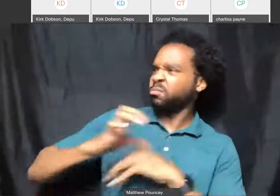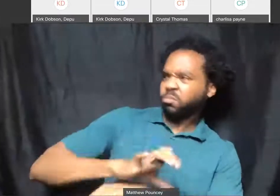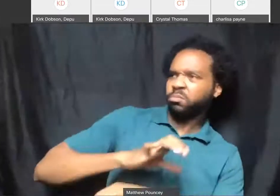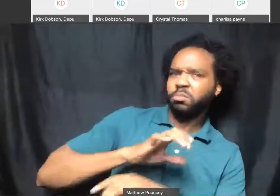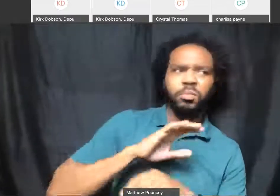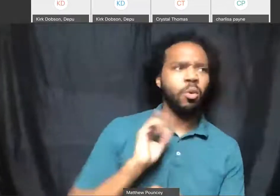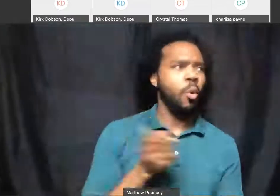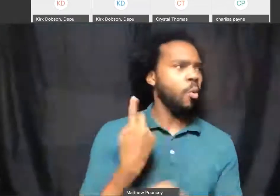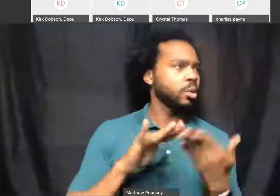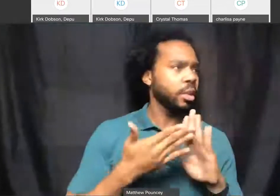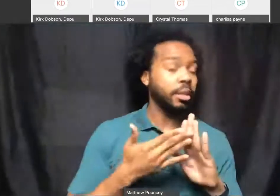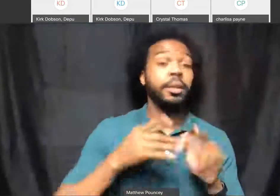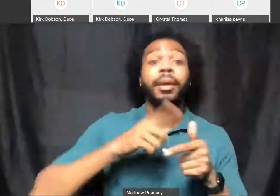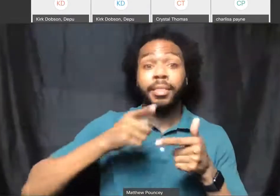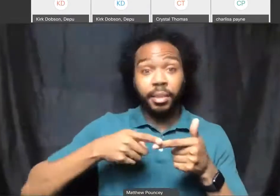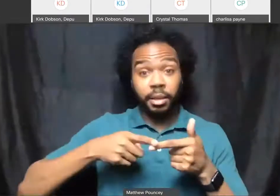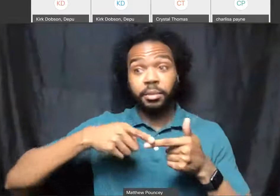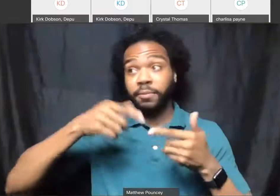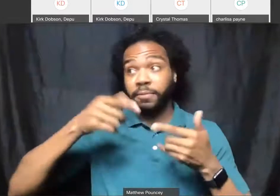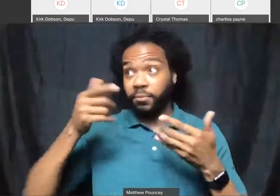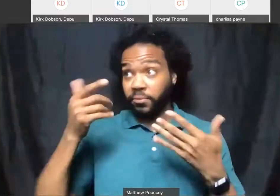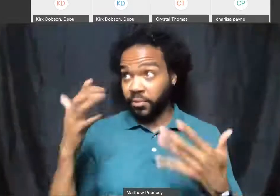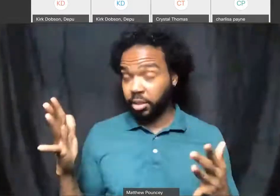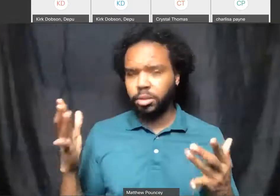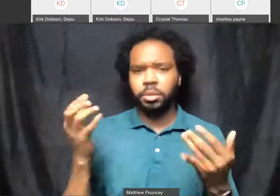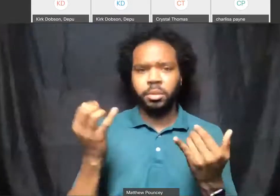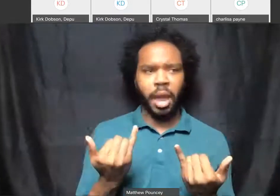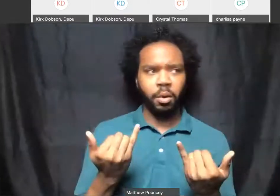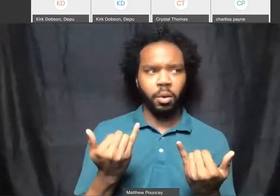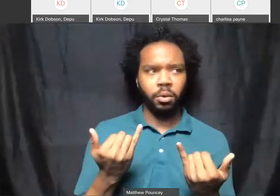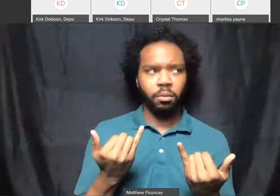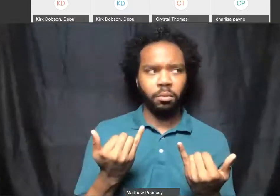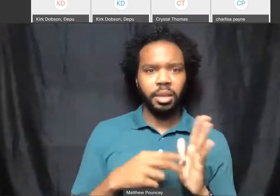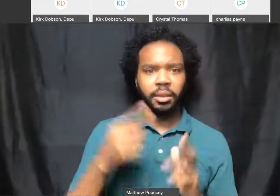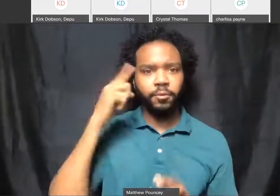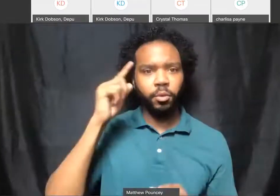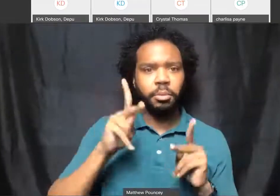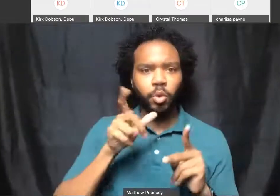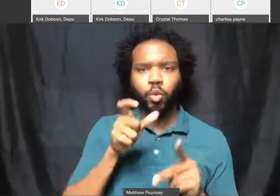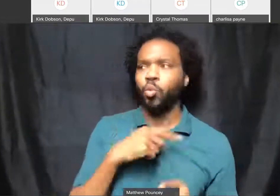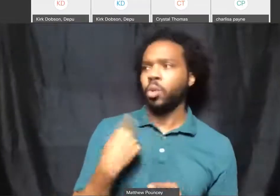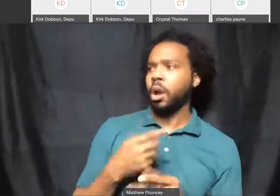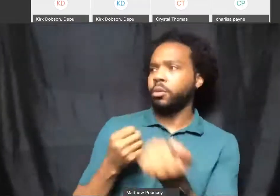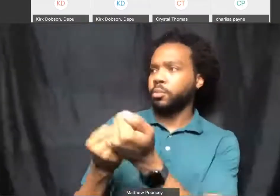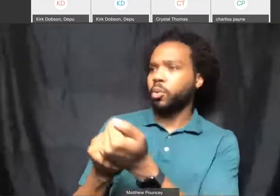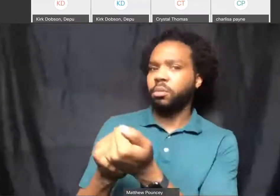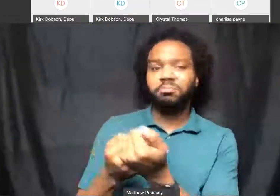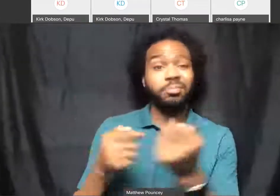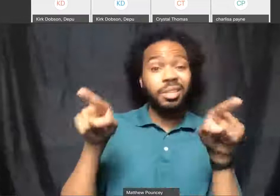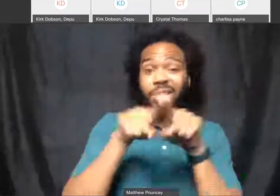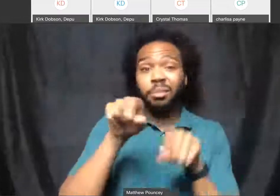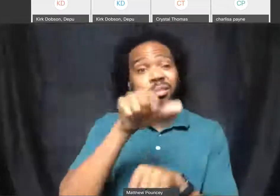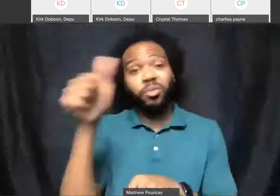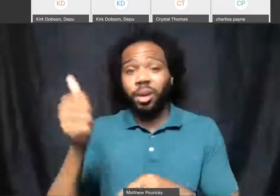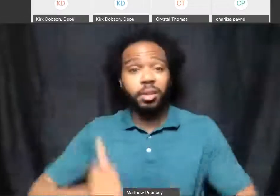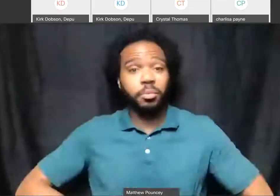ended, there was the question, what does that mean for the people we support? Well, they're like every other resident of the district, and so it ended for